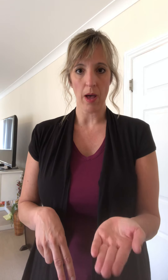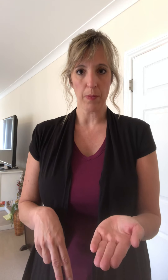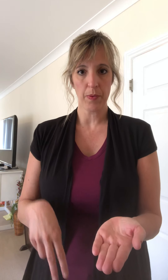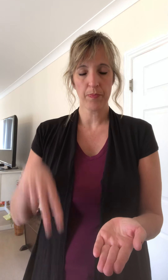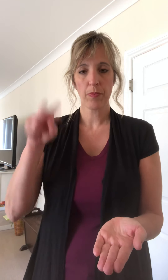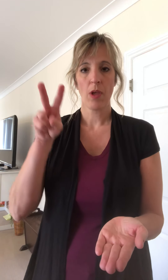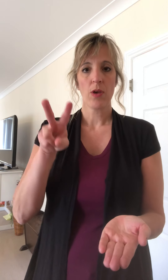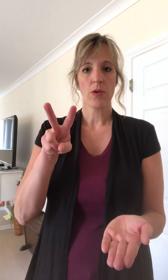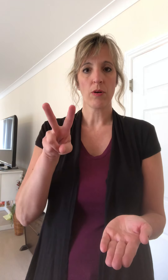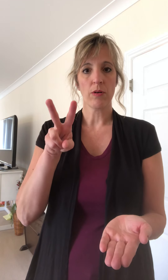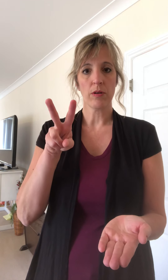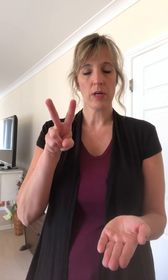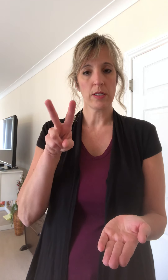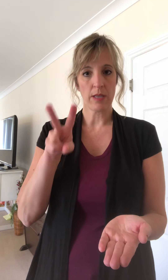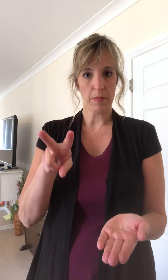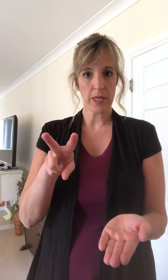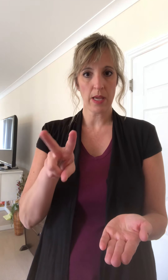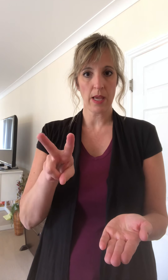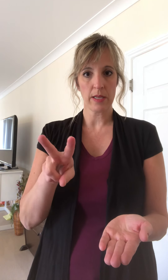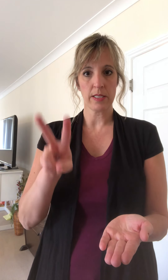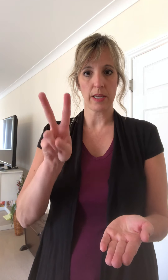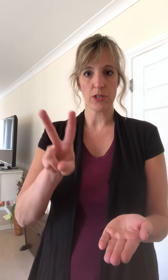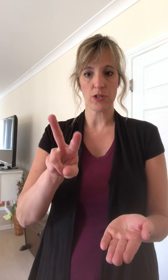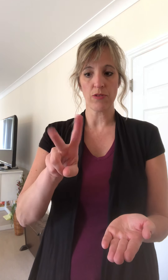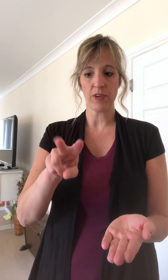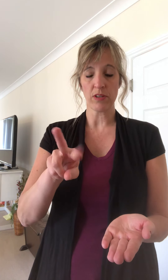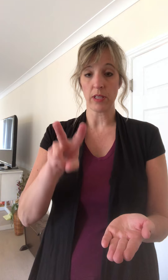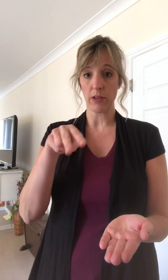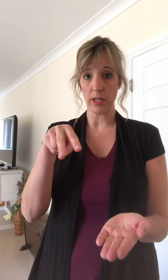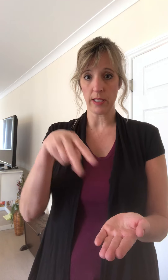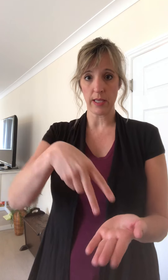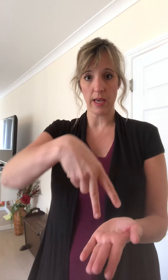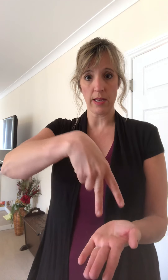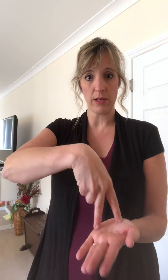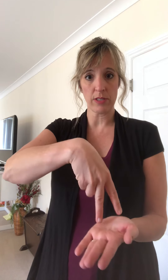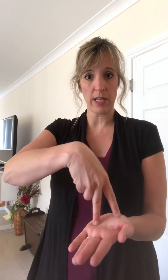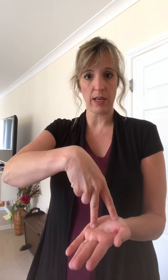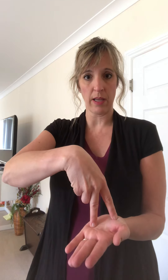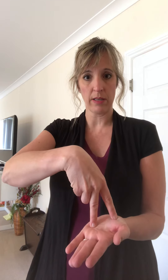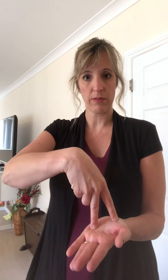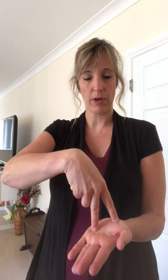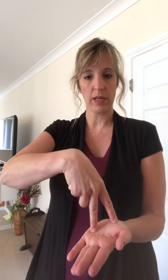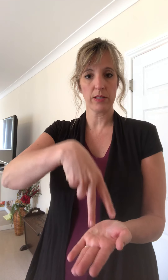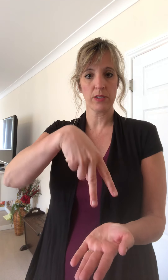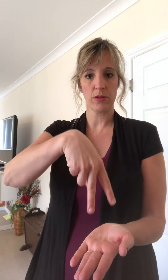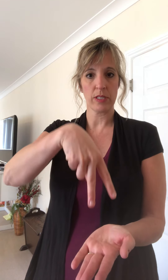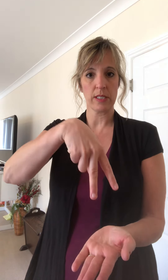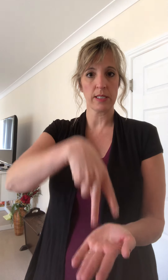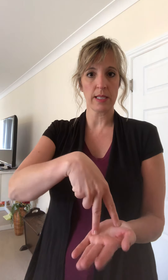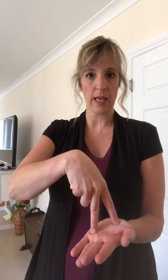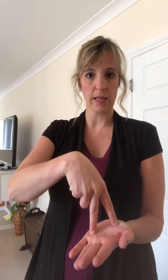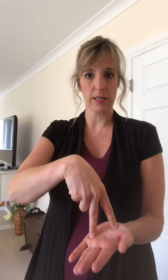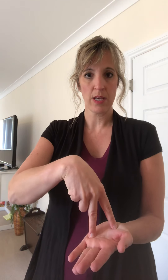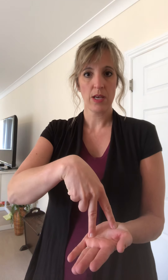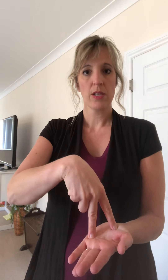up. Your dominant hand takes your 2 fingers like your legs again, and they're standing, right? So this is stand.